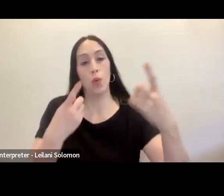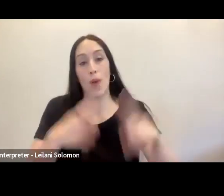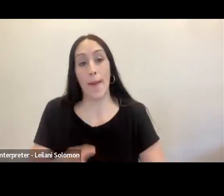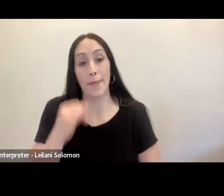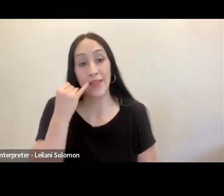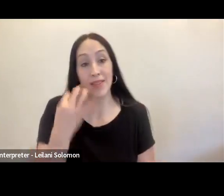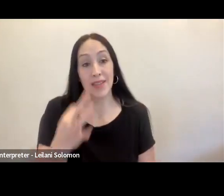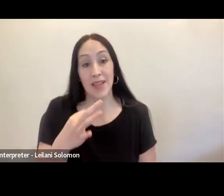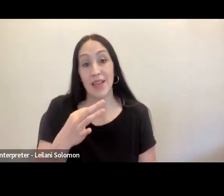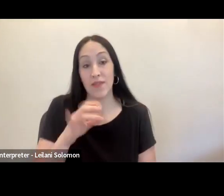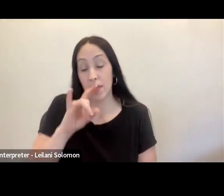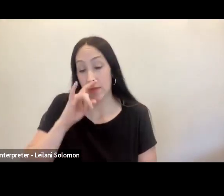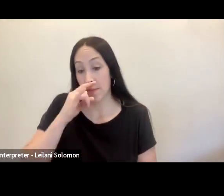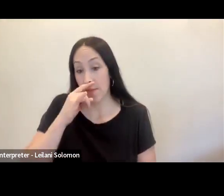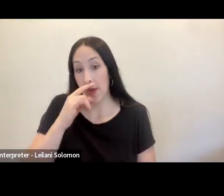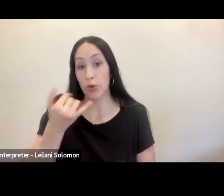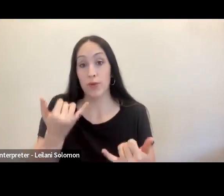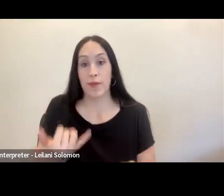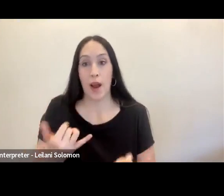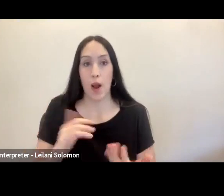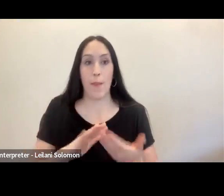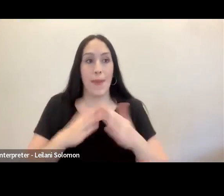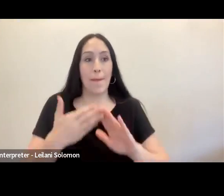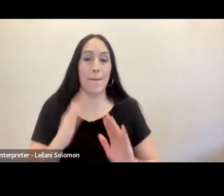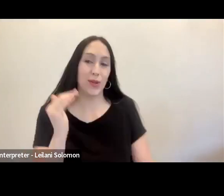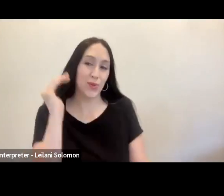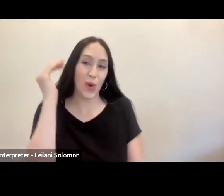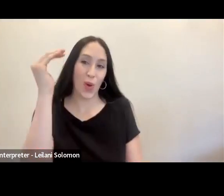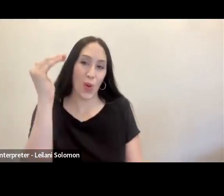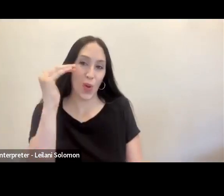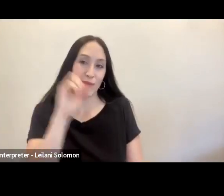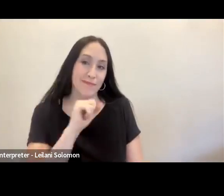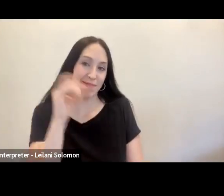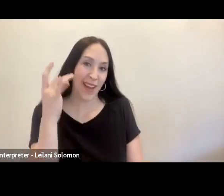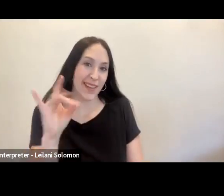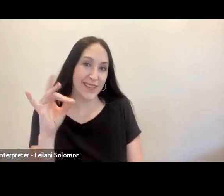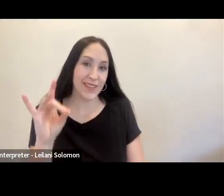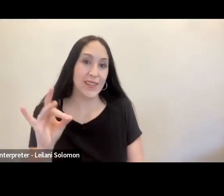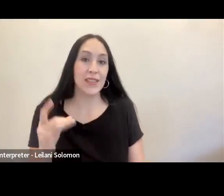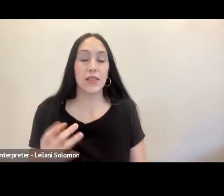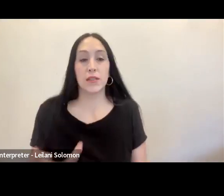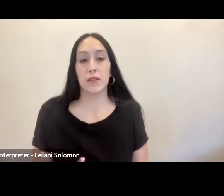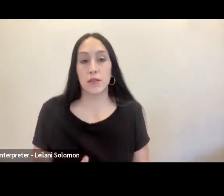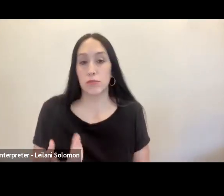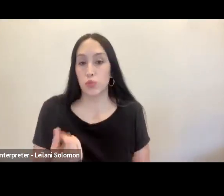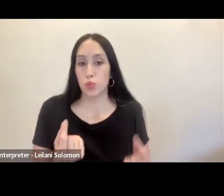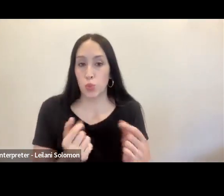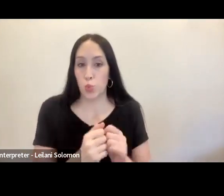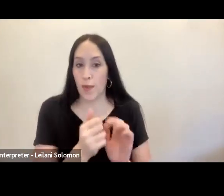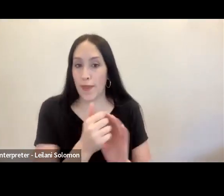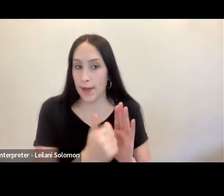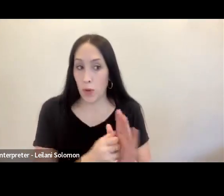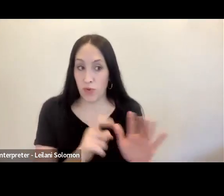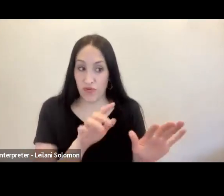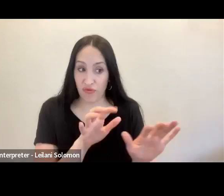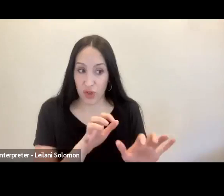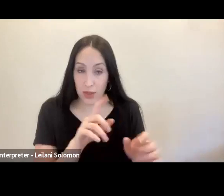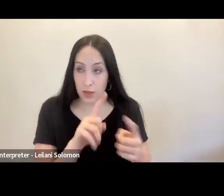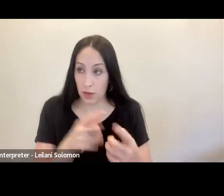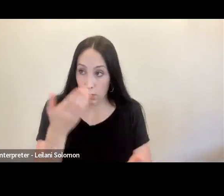minor is now considered an adult or of legal age? Do you freeze the able account until we get